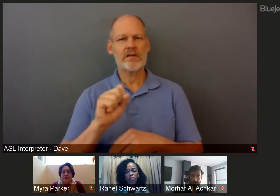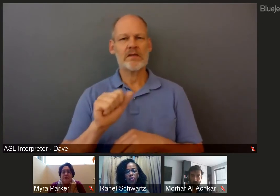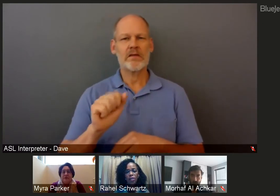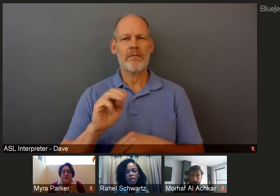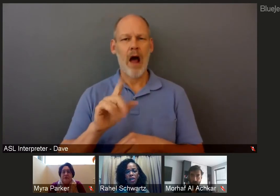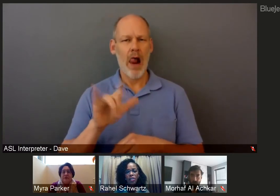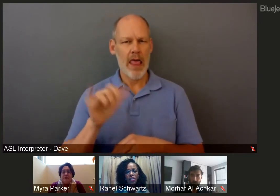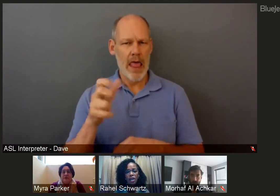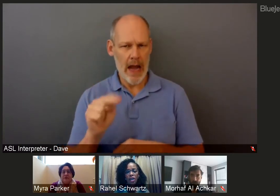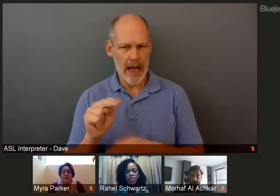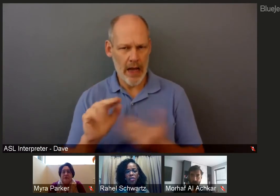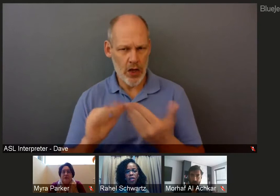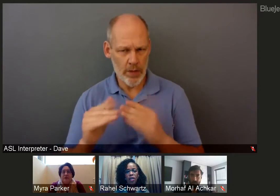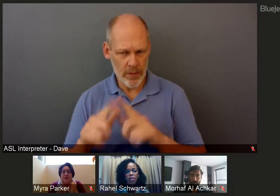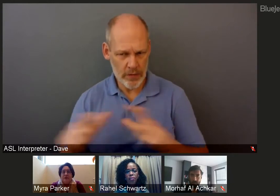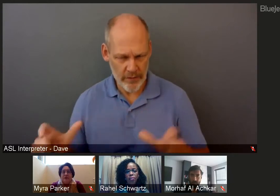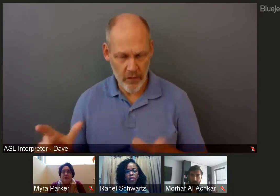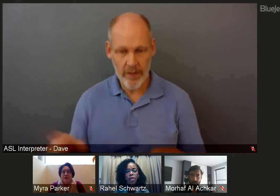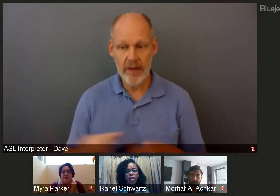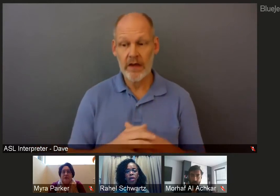I have realized that